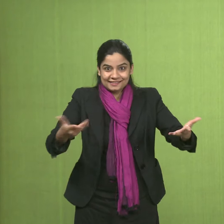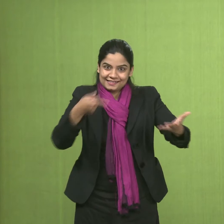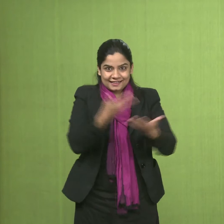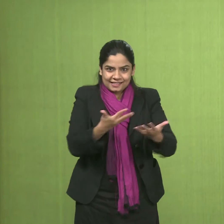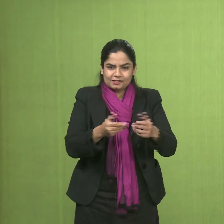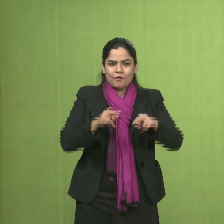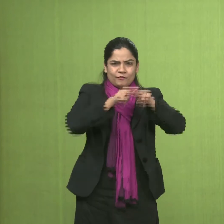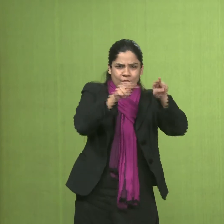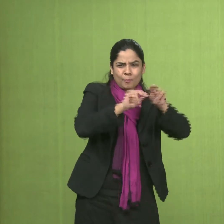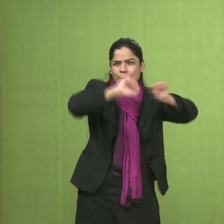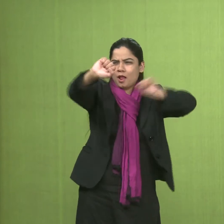in the house,